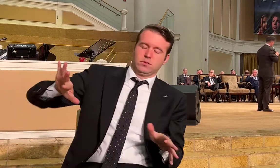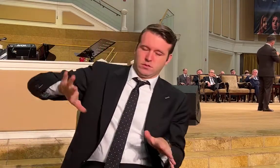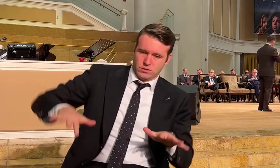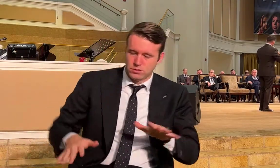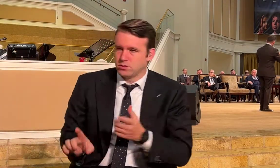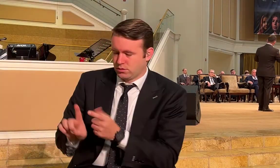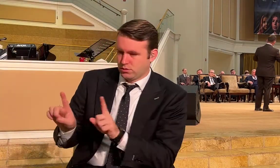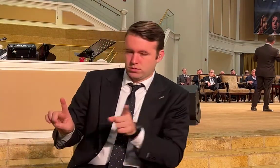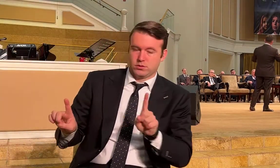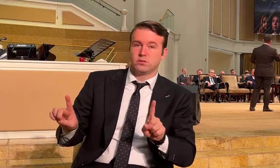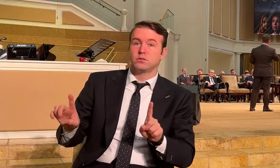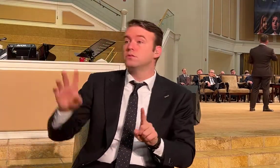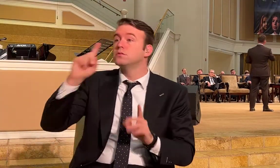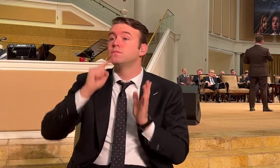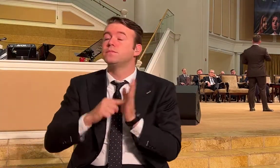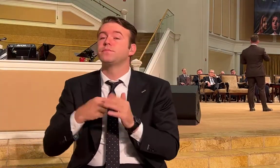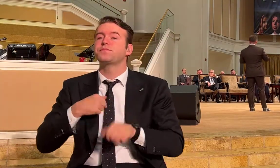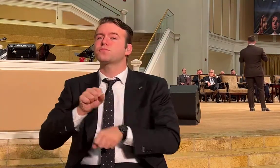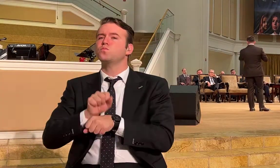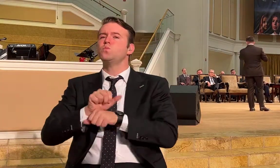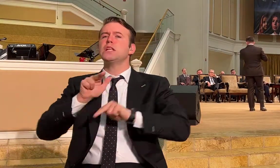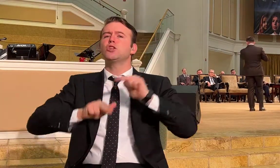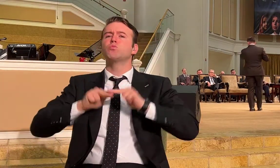working construction in college,